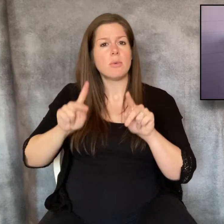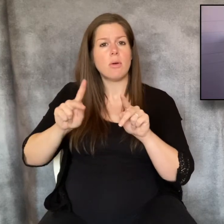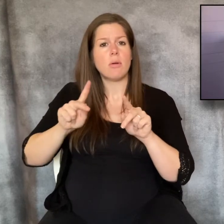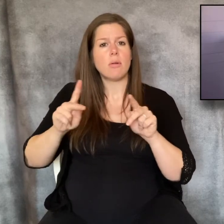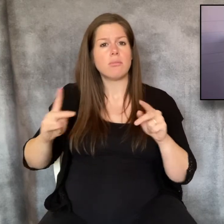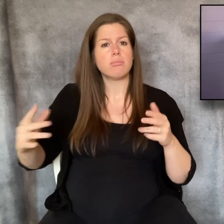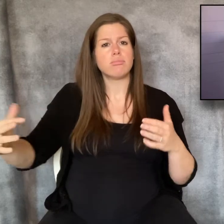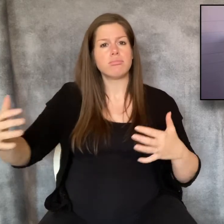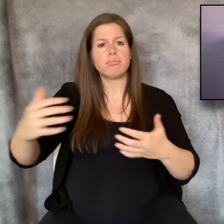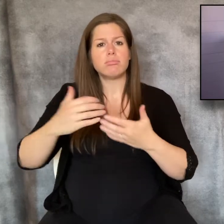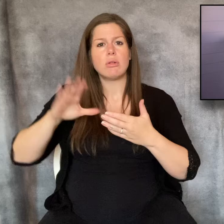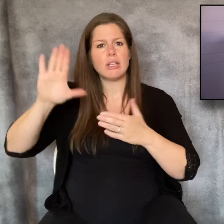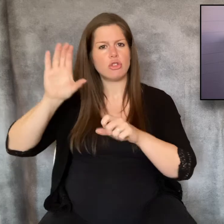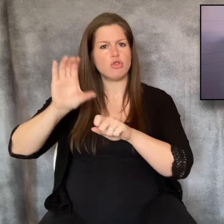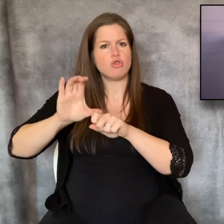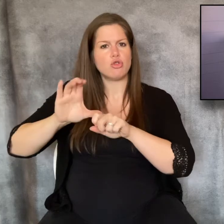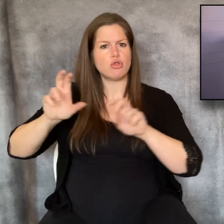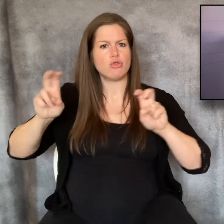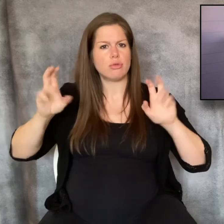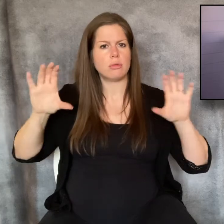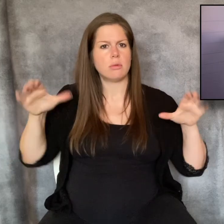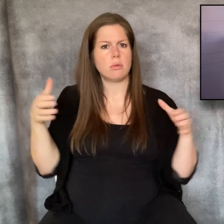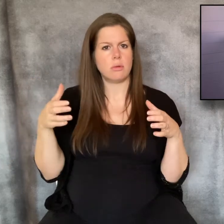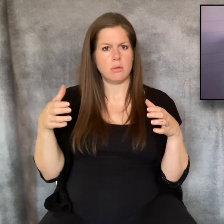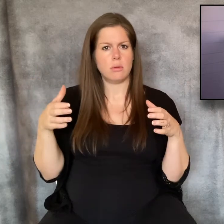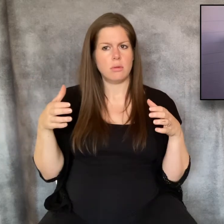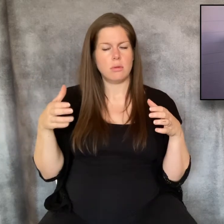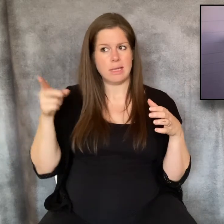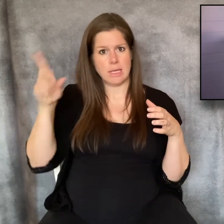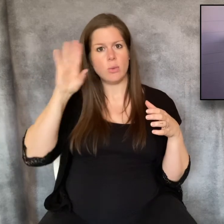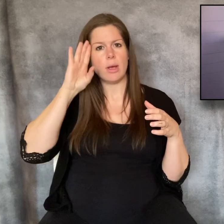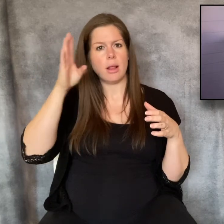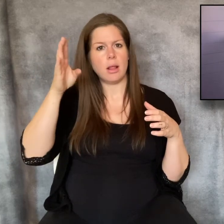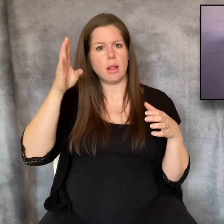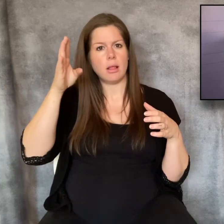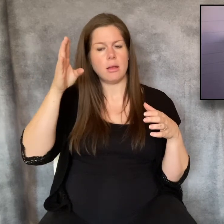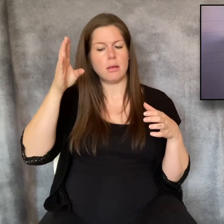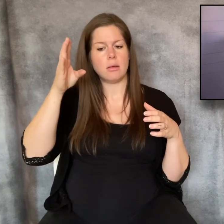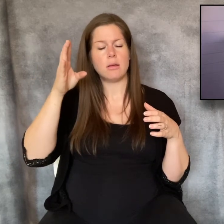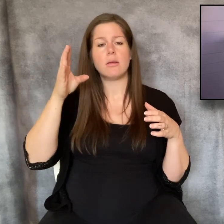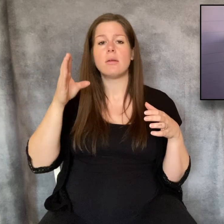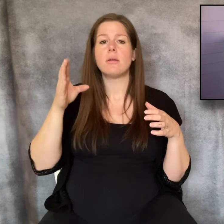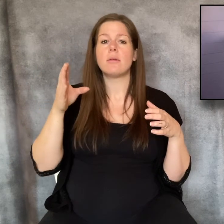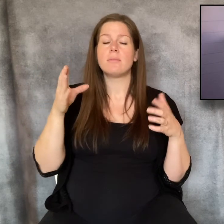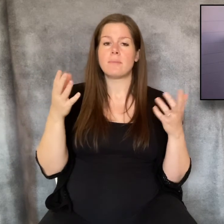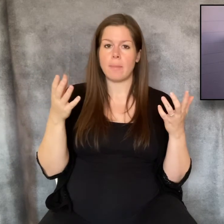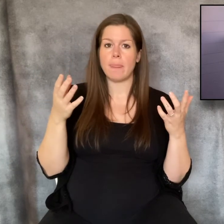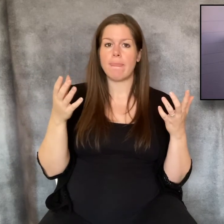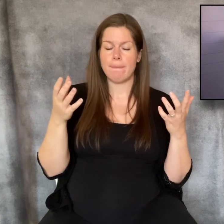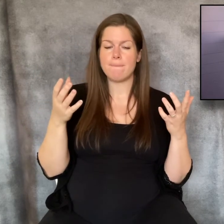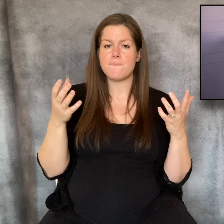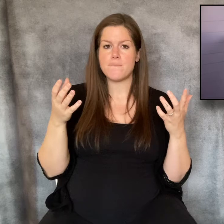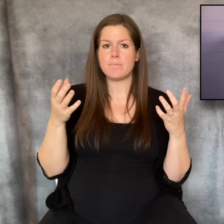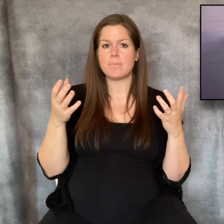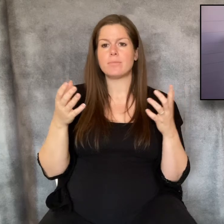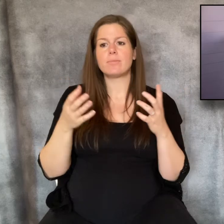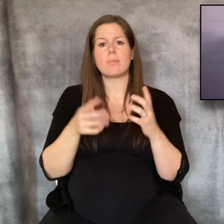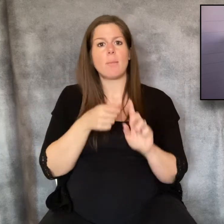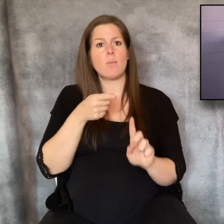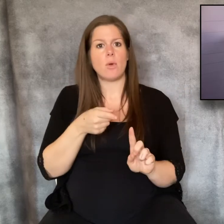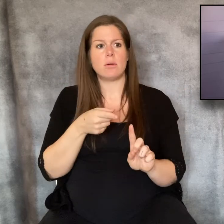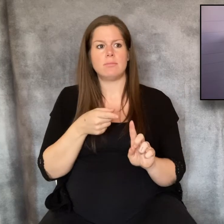the context is follow me, and Jesus starts to unpack the first and the last and the first, and